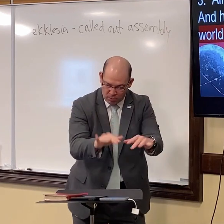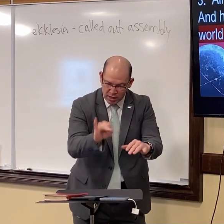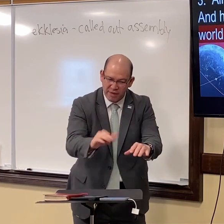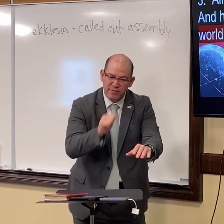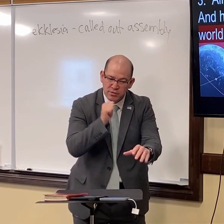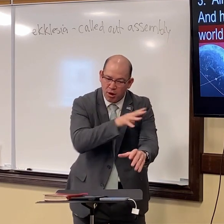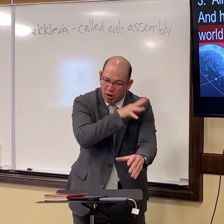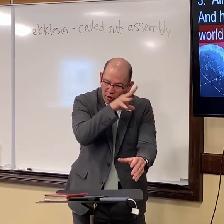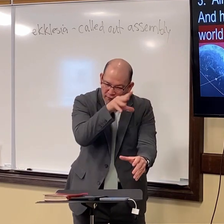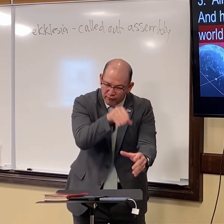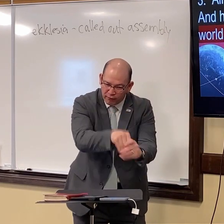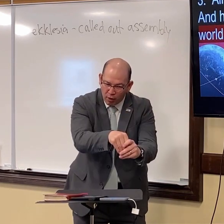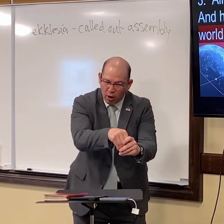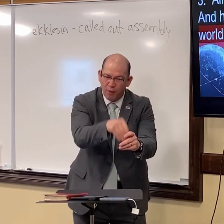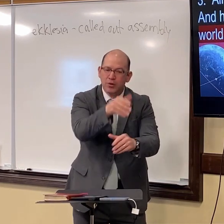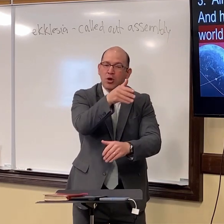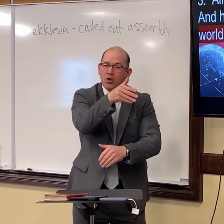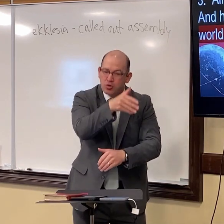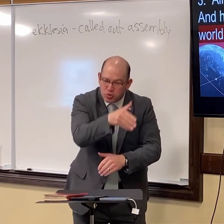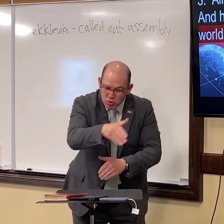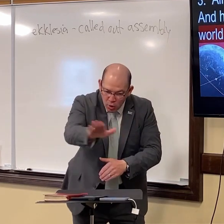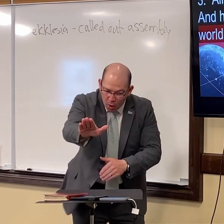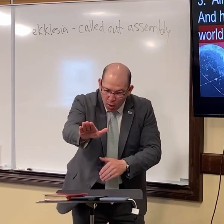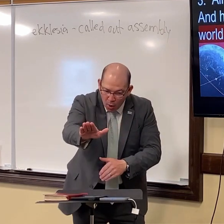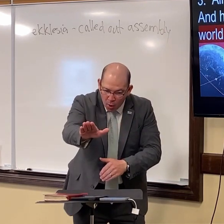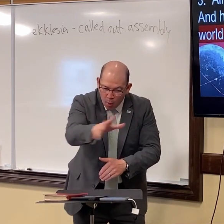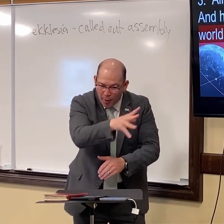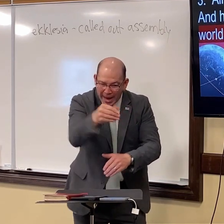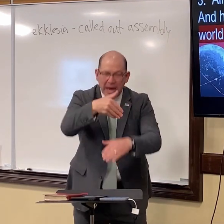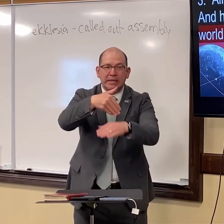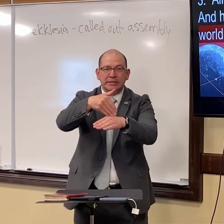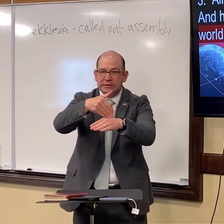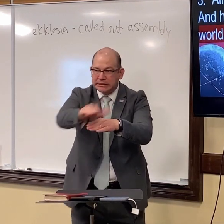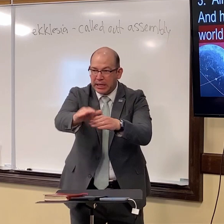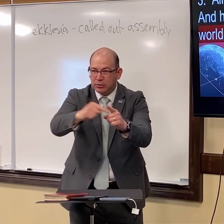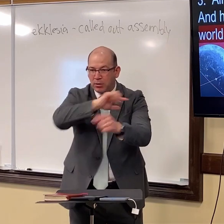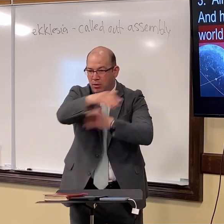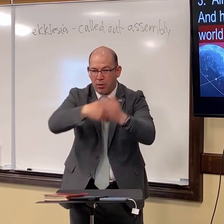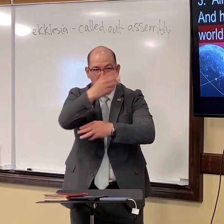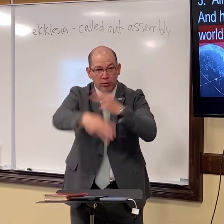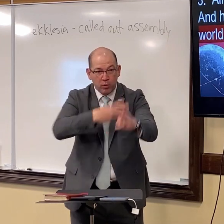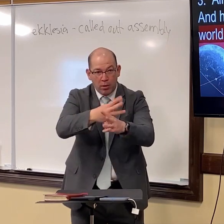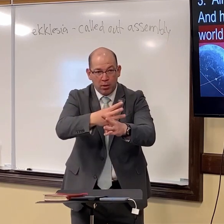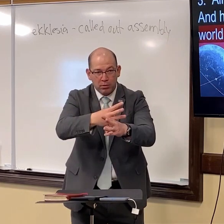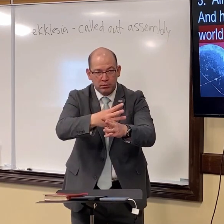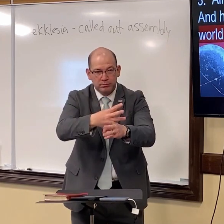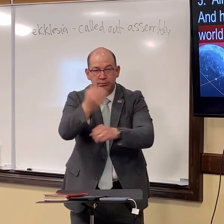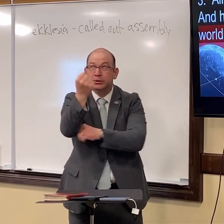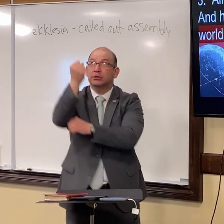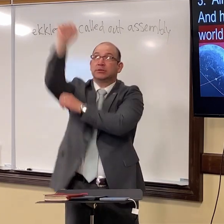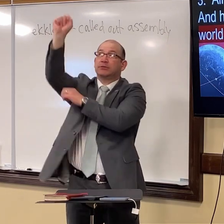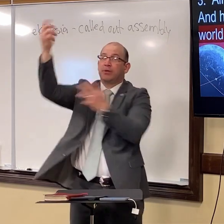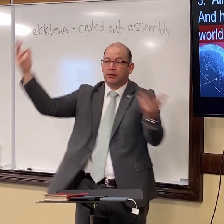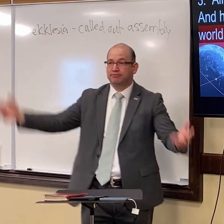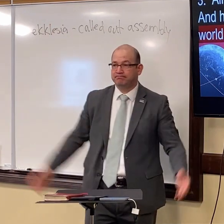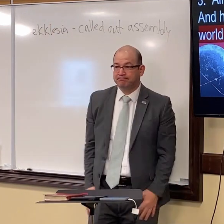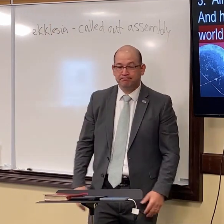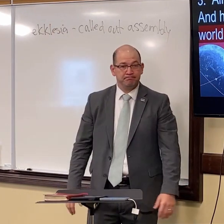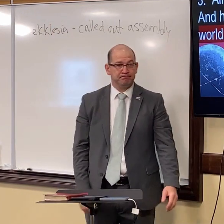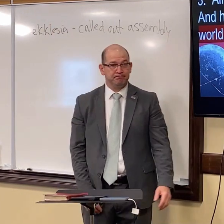The church group gathers. If you're not involved with a church group, then you're not involved in sending people to all the world. And if you're not